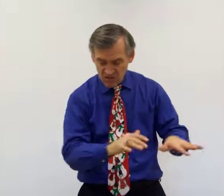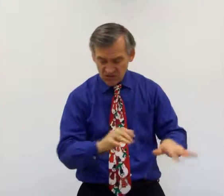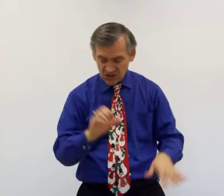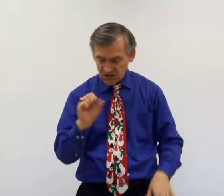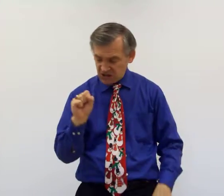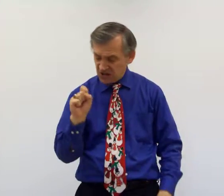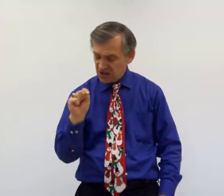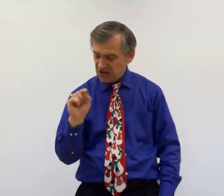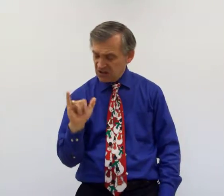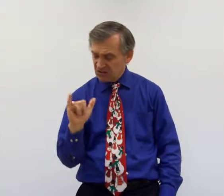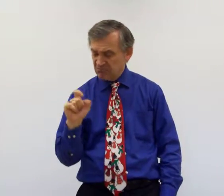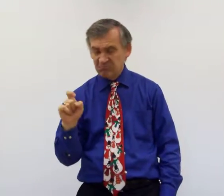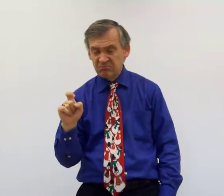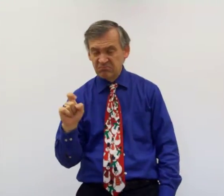of the terrible river.